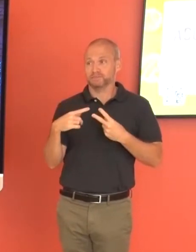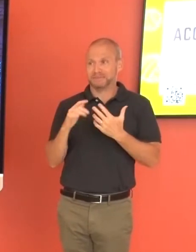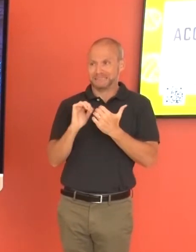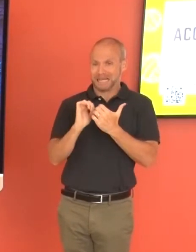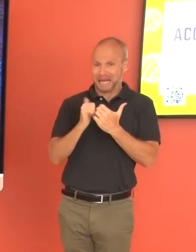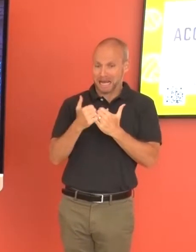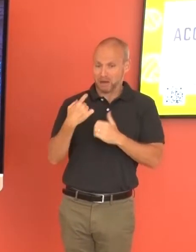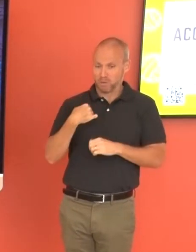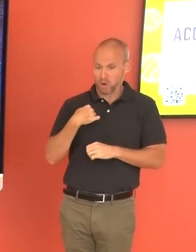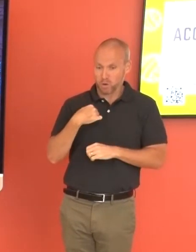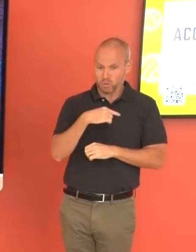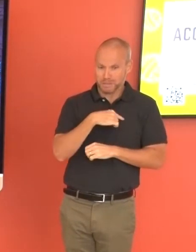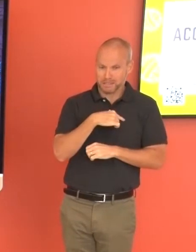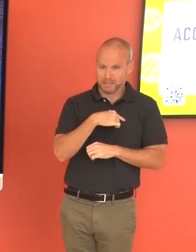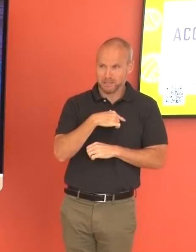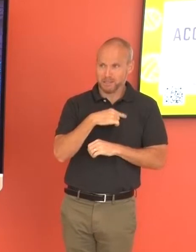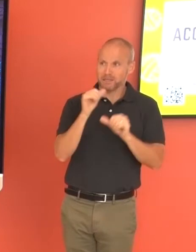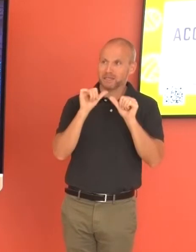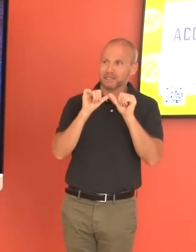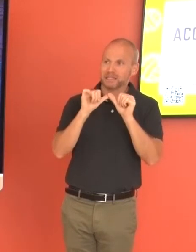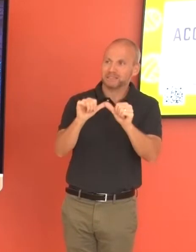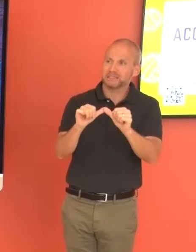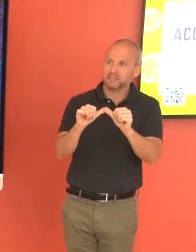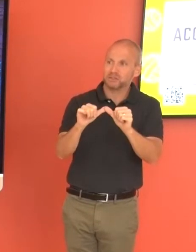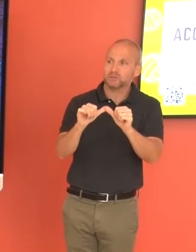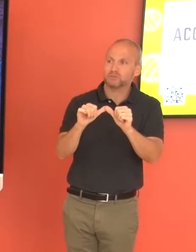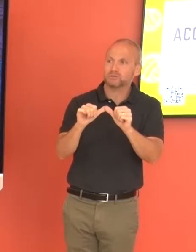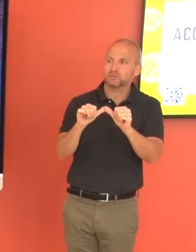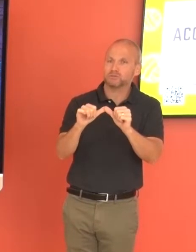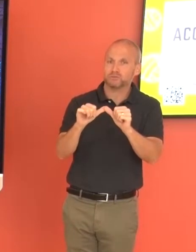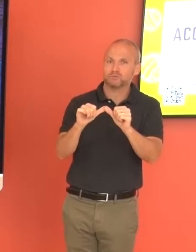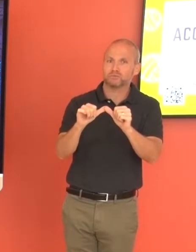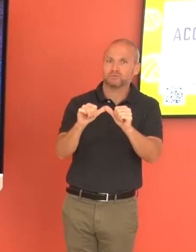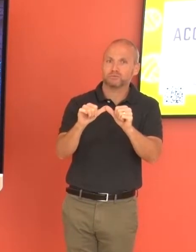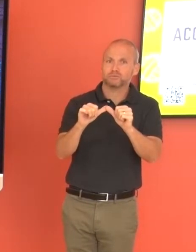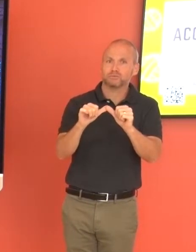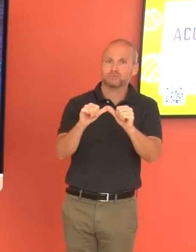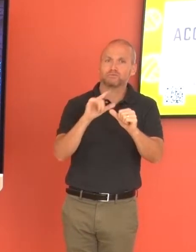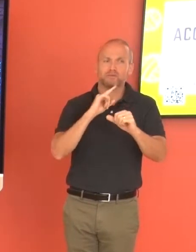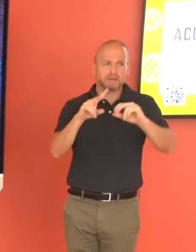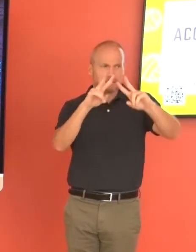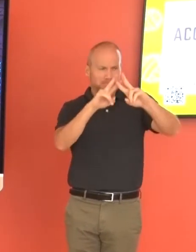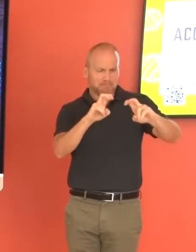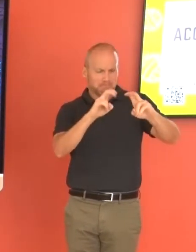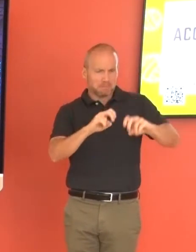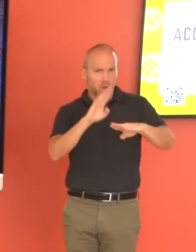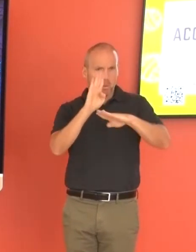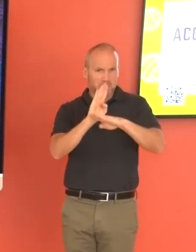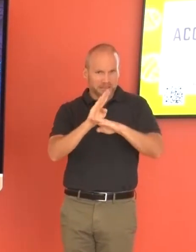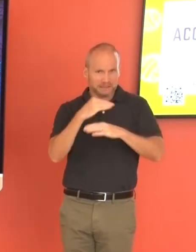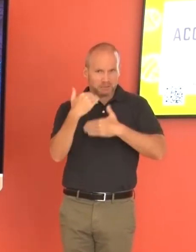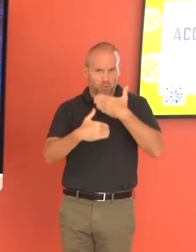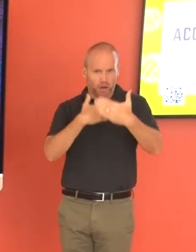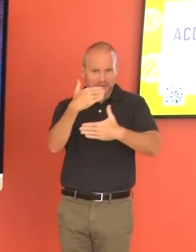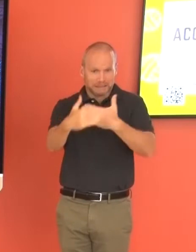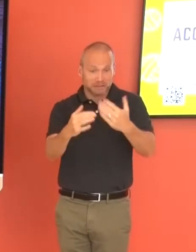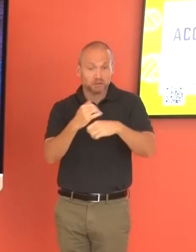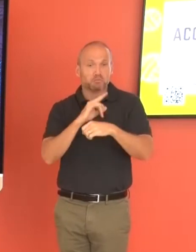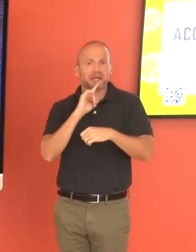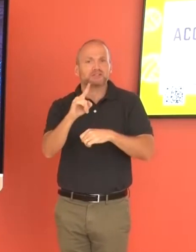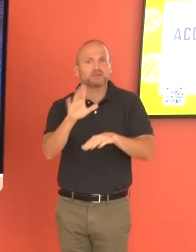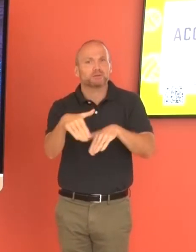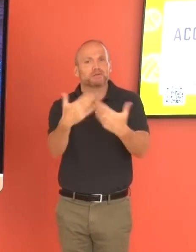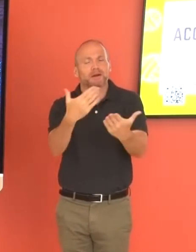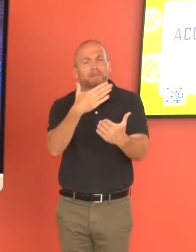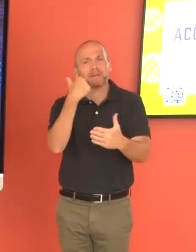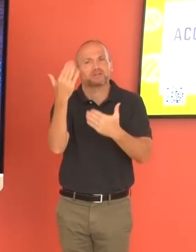how are we continuing to formatively and summatively assess our business processes in order to make that better for our